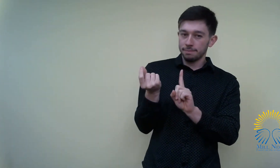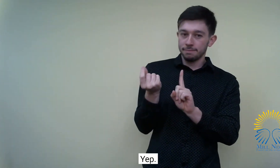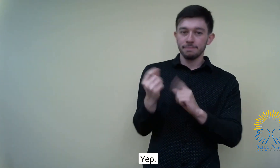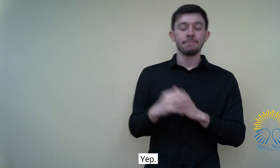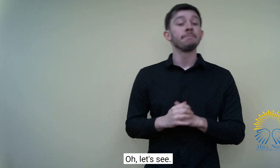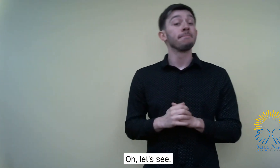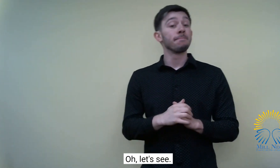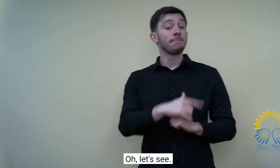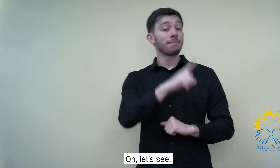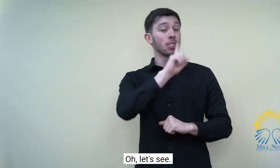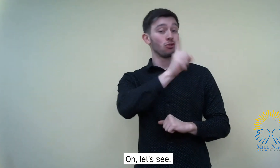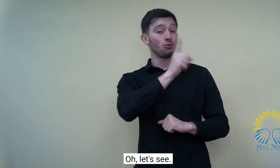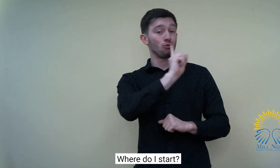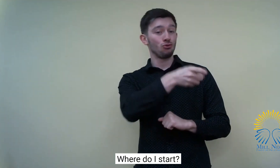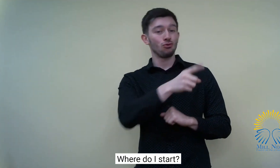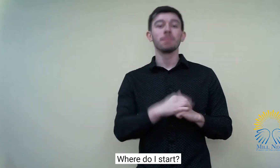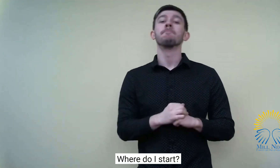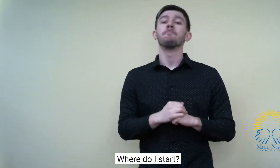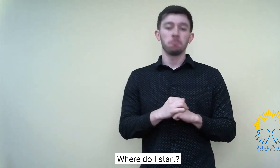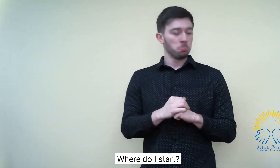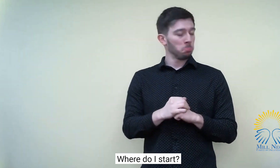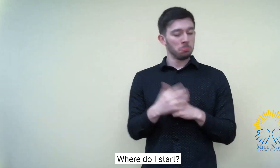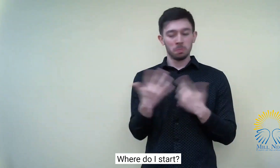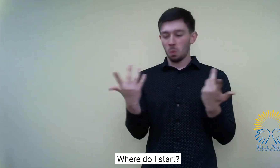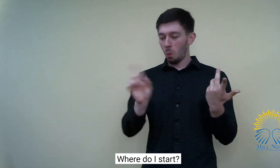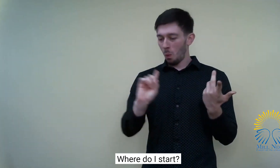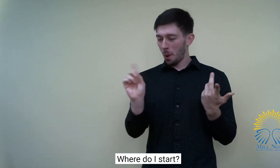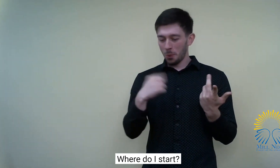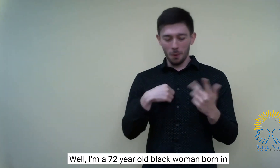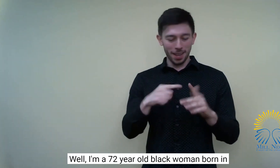Yeah, let's see. Where do I start? Well, I'm a